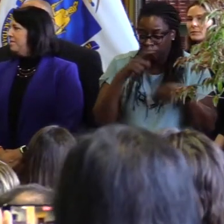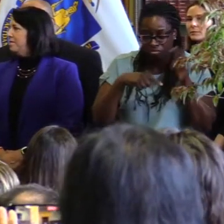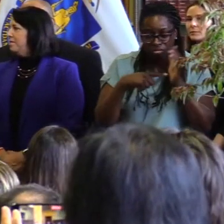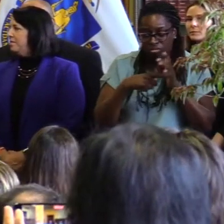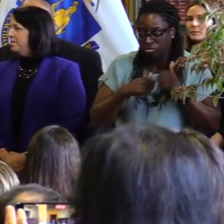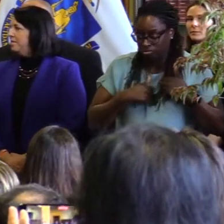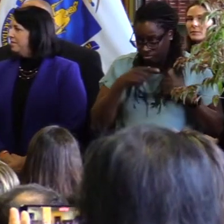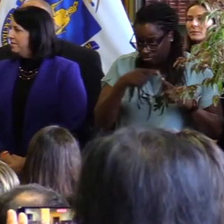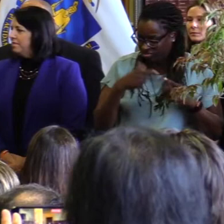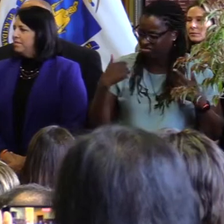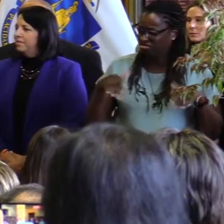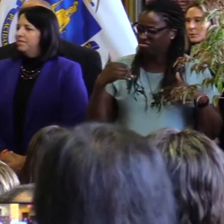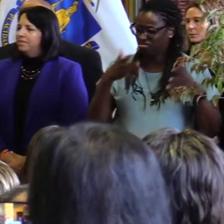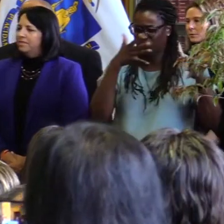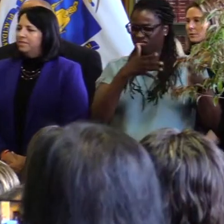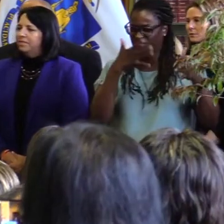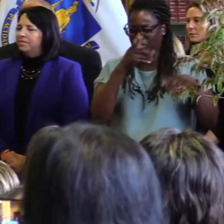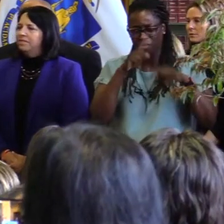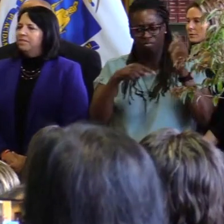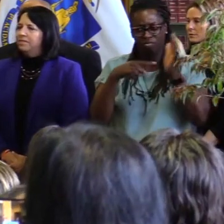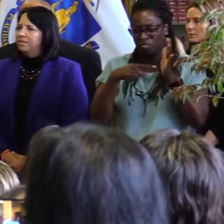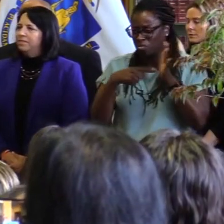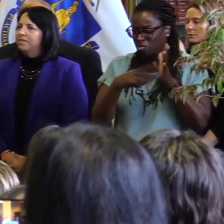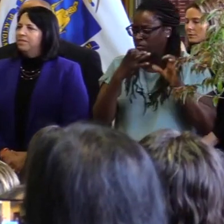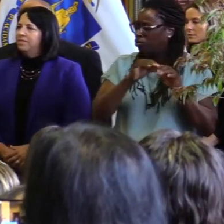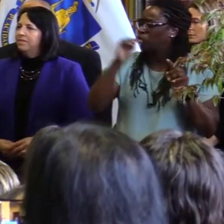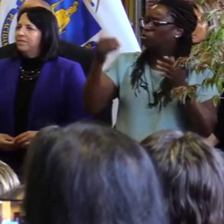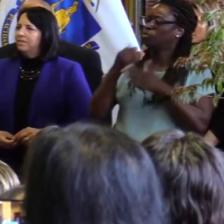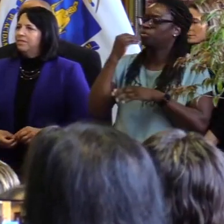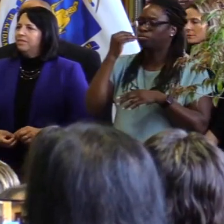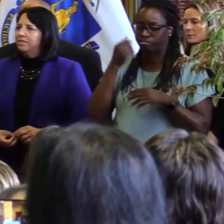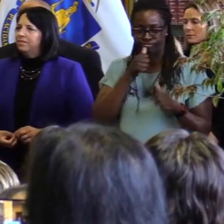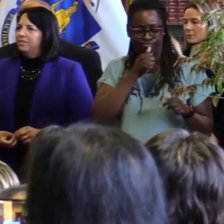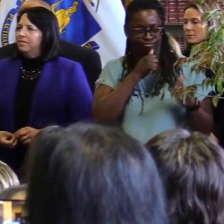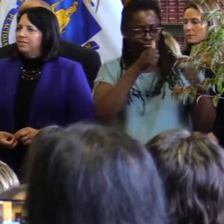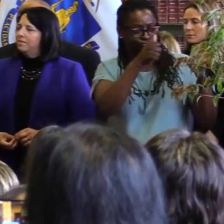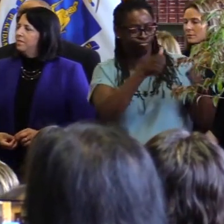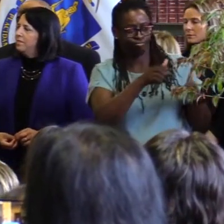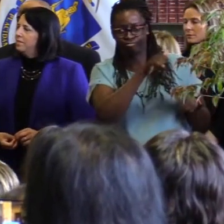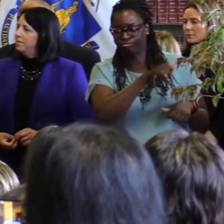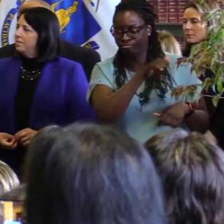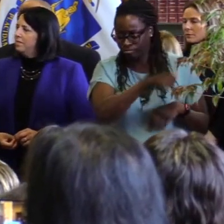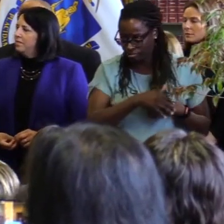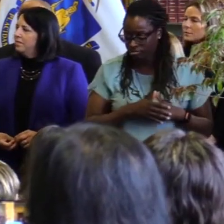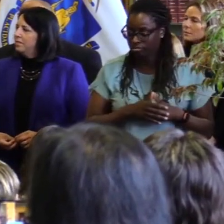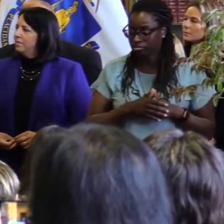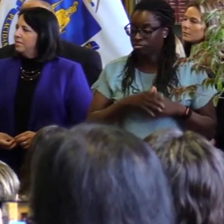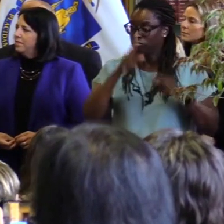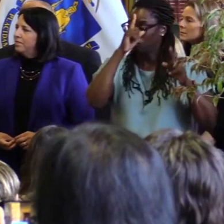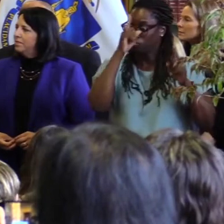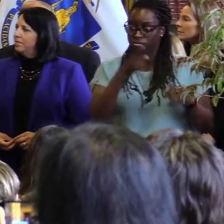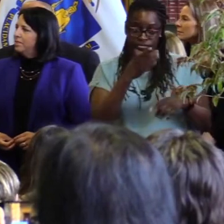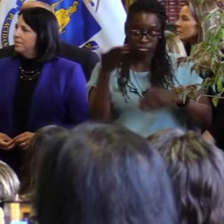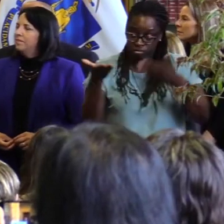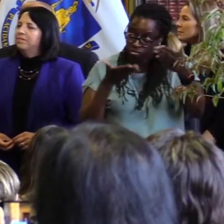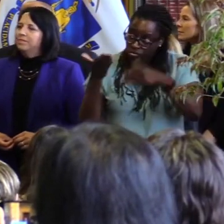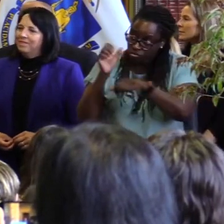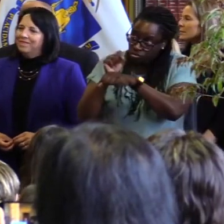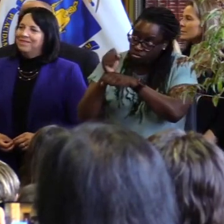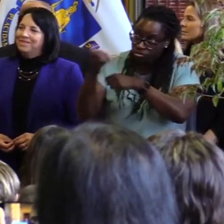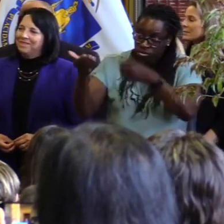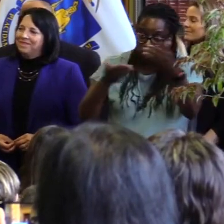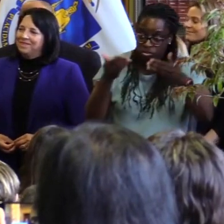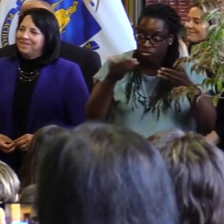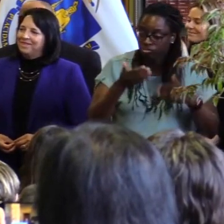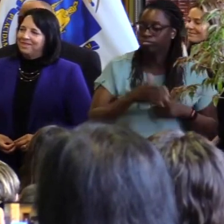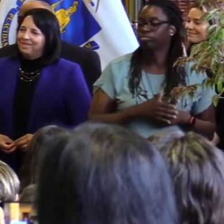opportunity to create good jobs with access through education, through training pipelines, We're going to work with our friends in labor, and we're going to